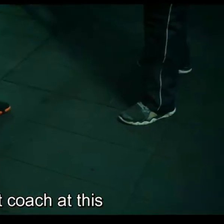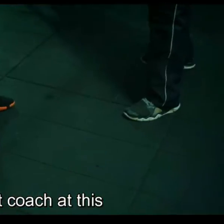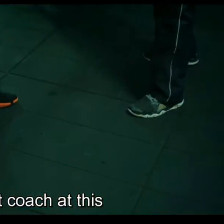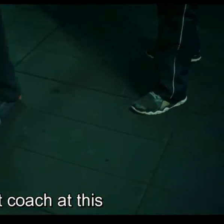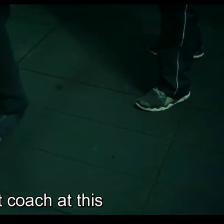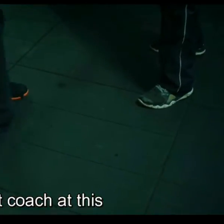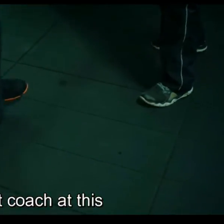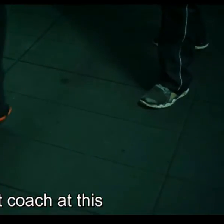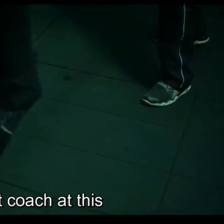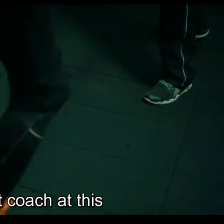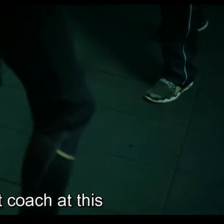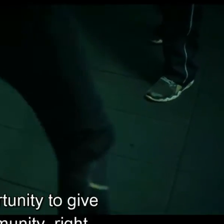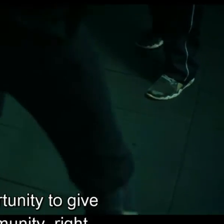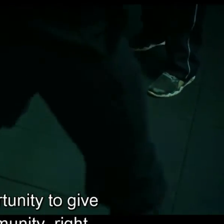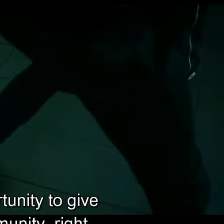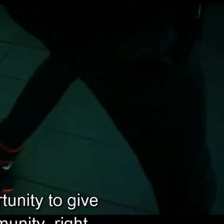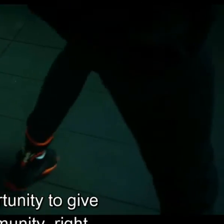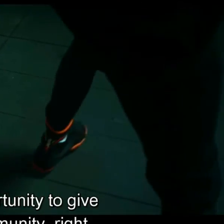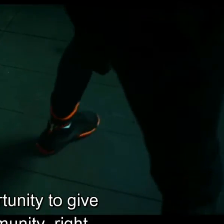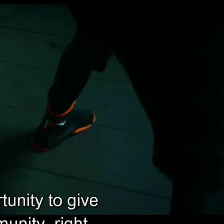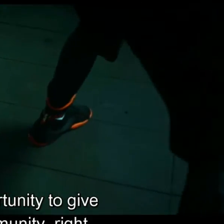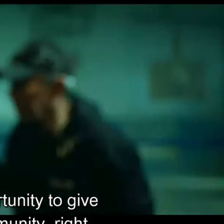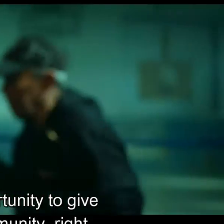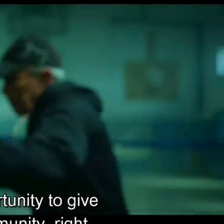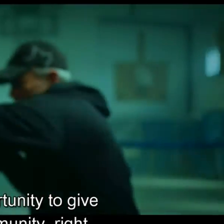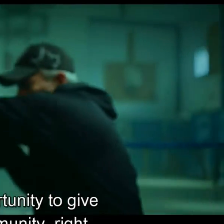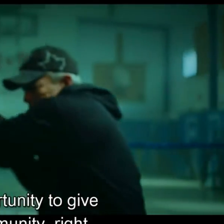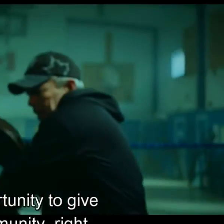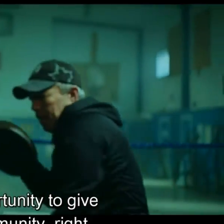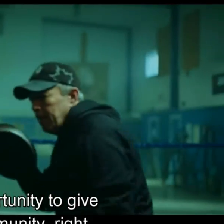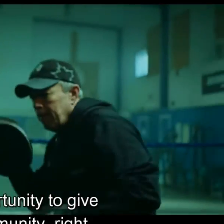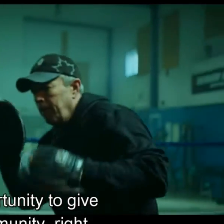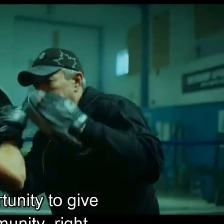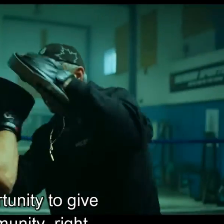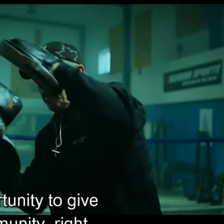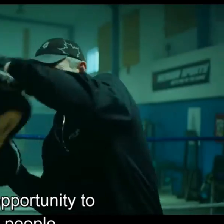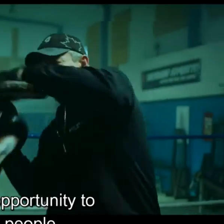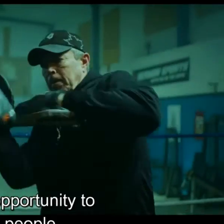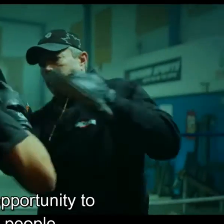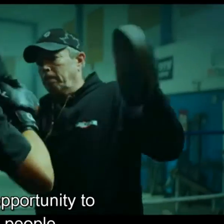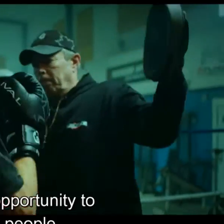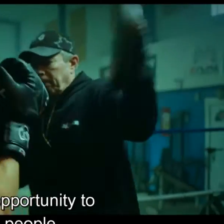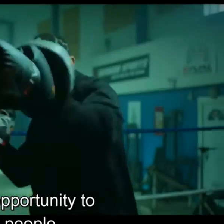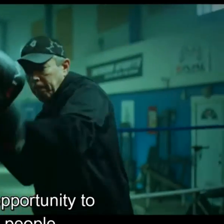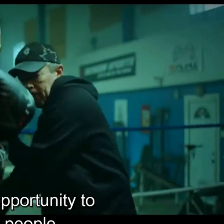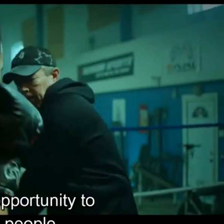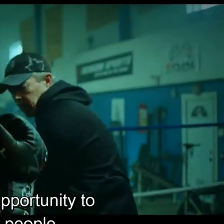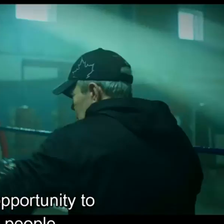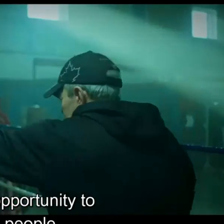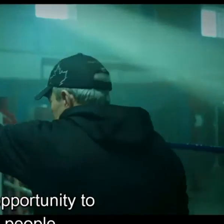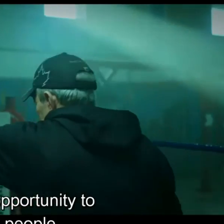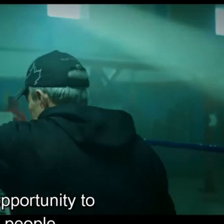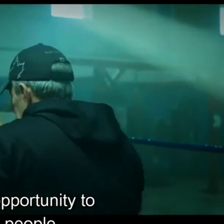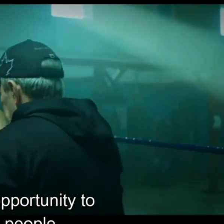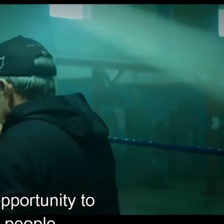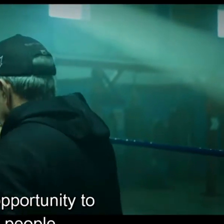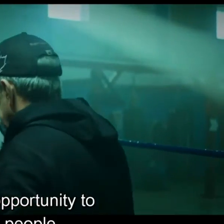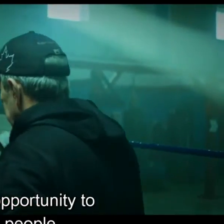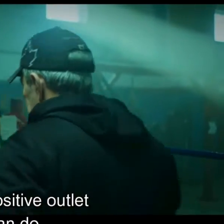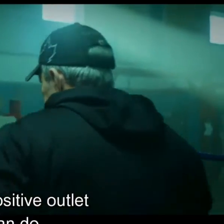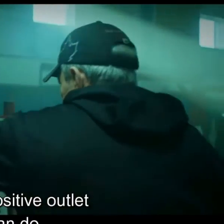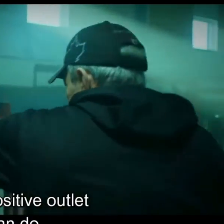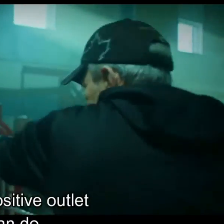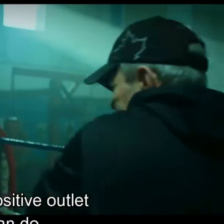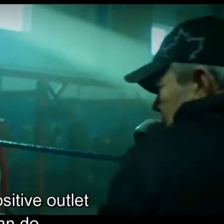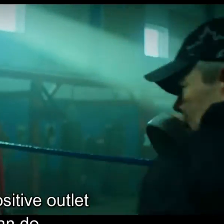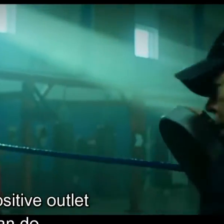Being an assistant coach at this gym gives me an opportunity to give back to the community, right? It gives me that opportunity to show young people